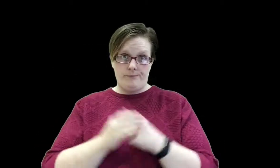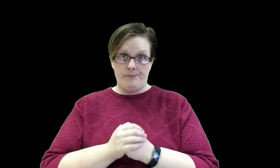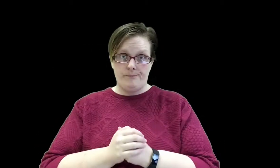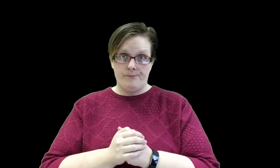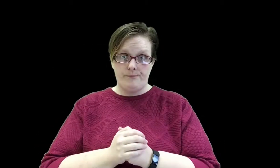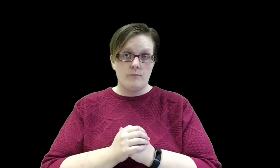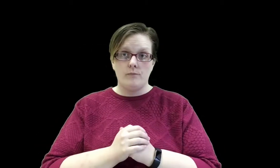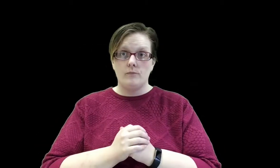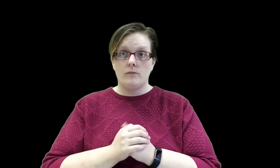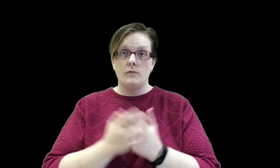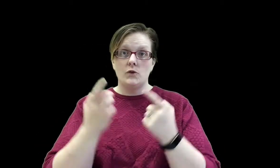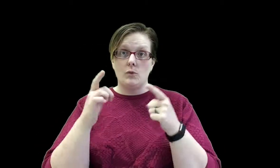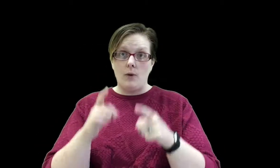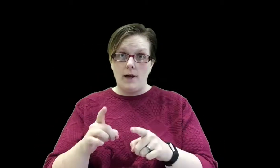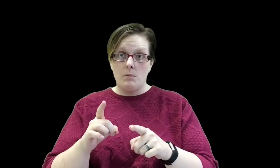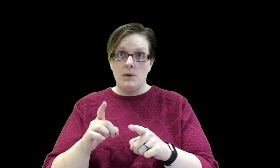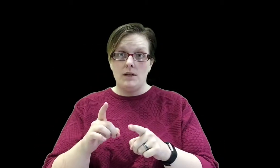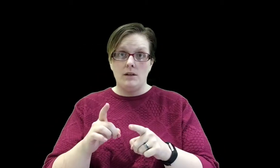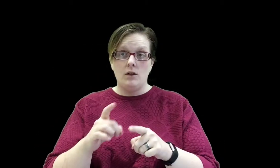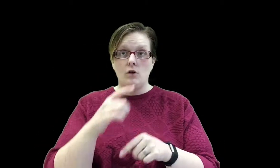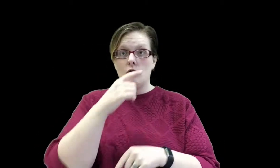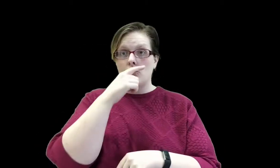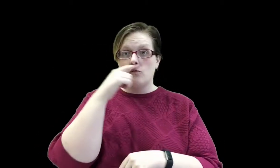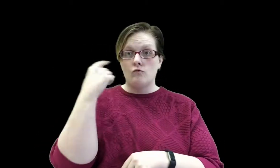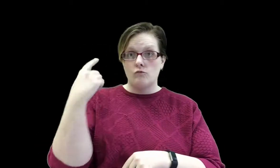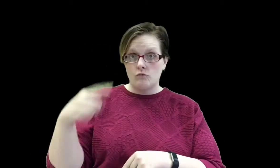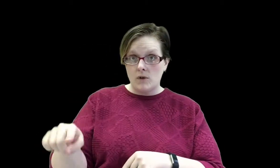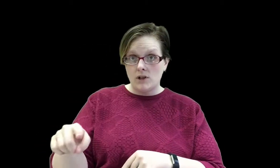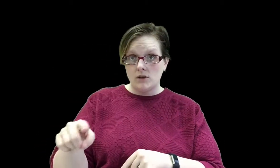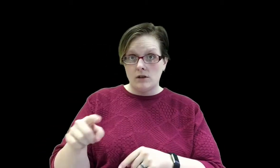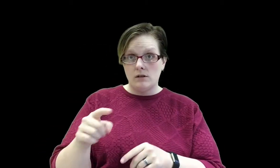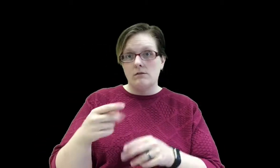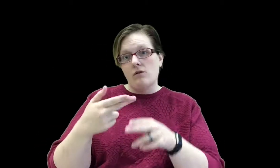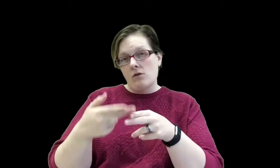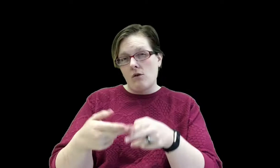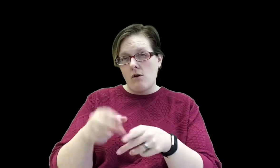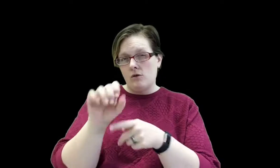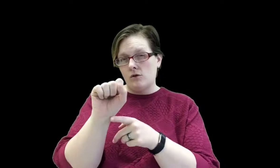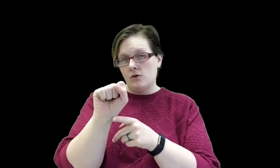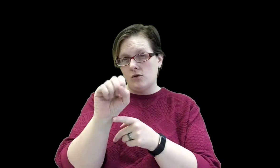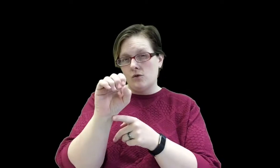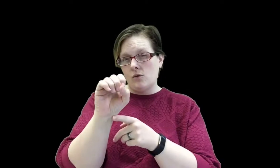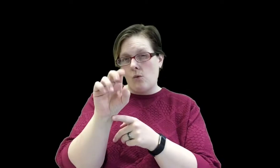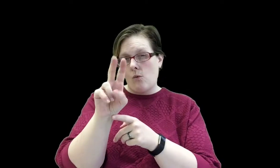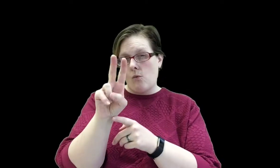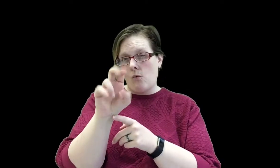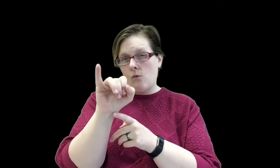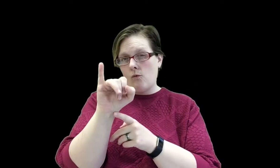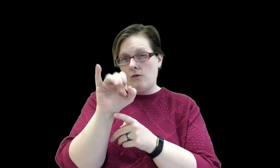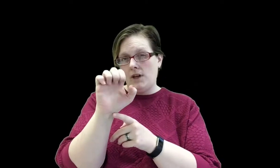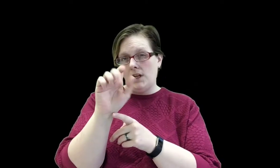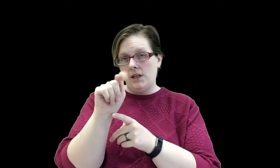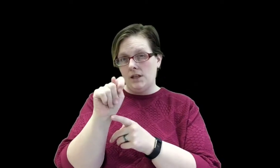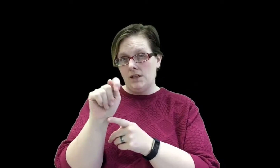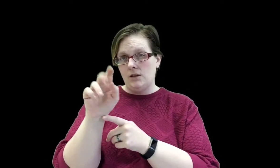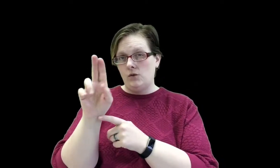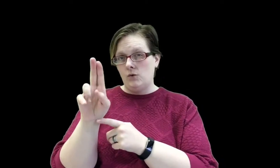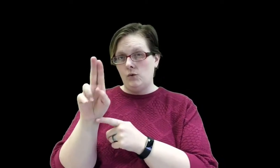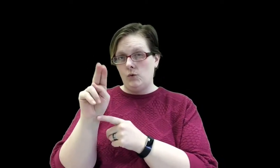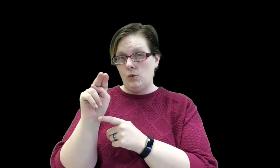done, Japan didn't have the power. So what ended up happening was Russia, or the Soviet Union as it was called